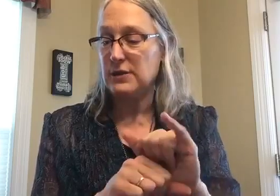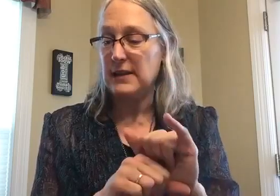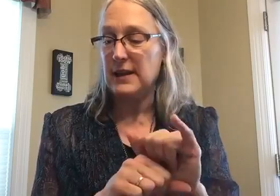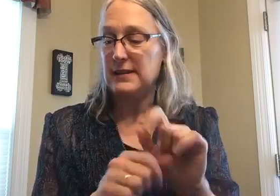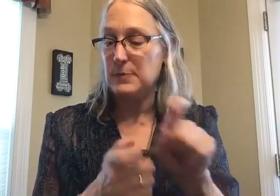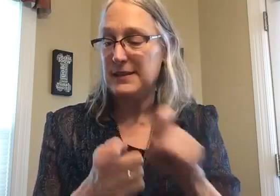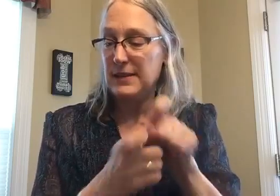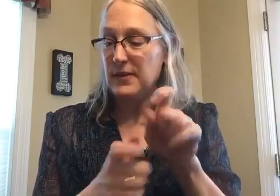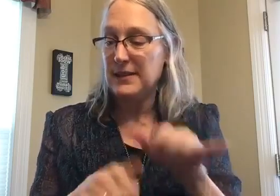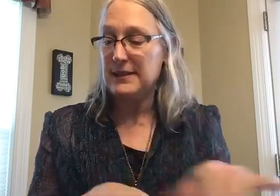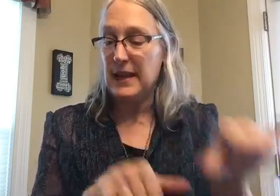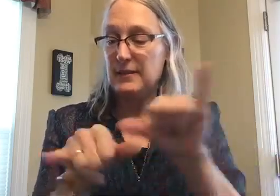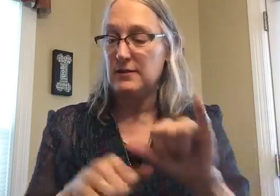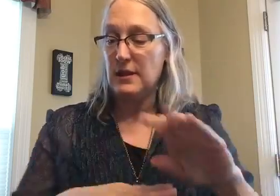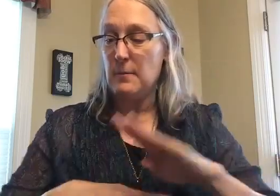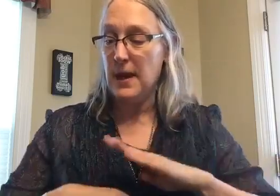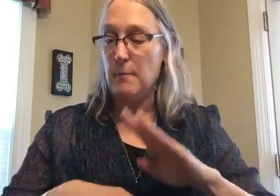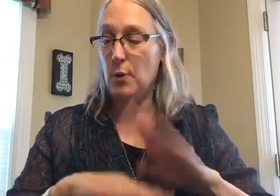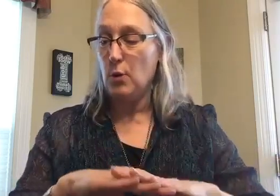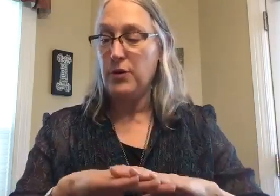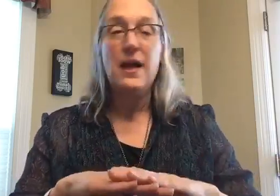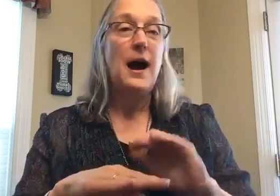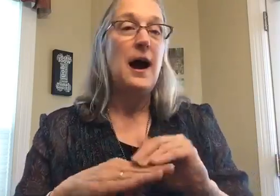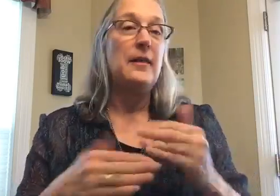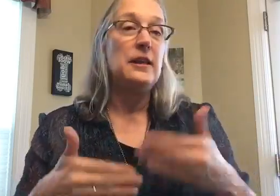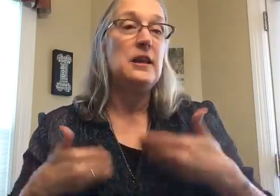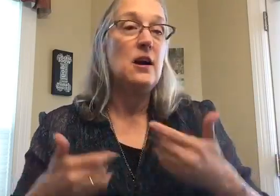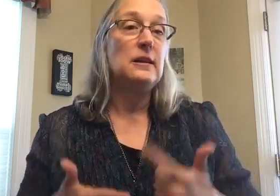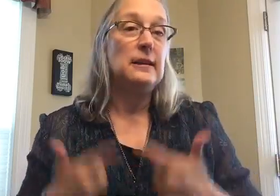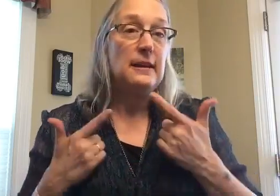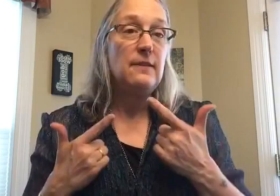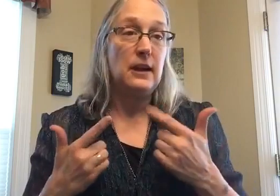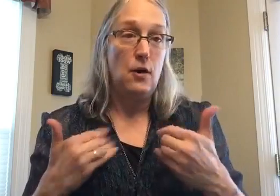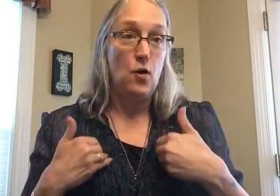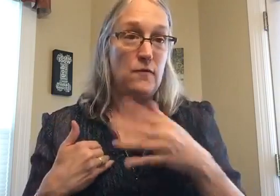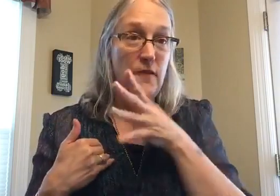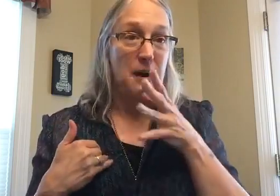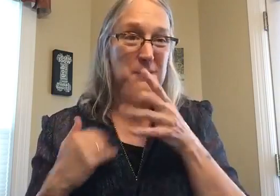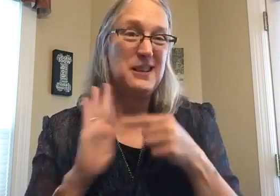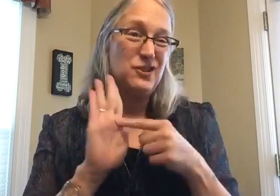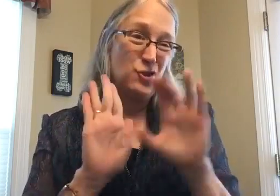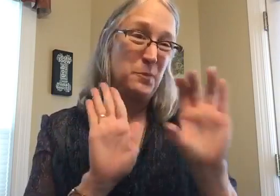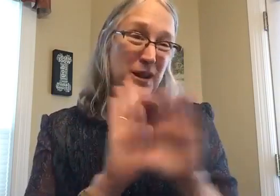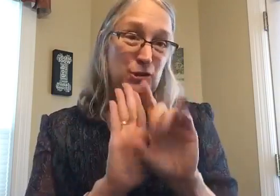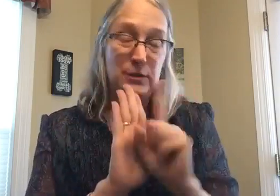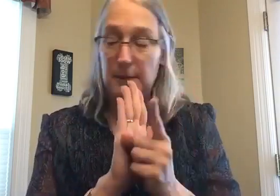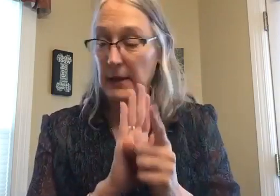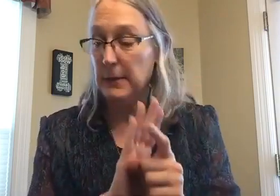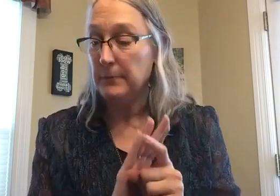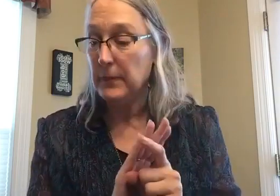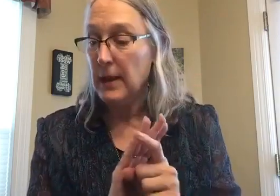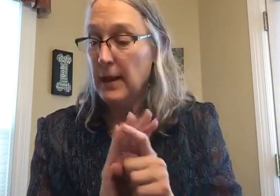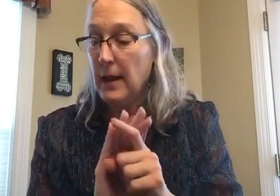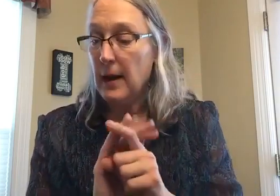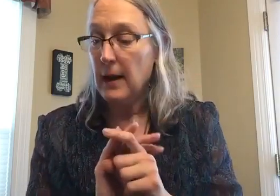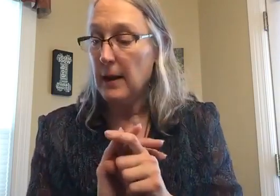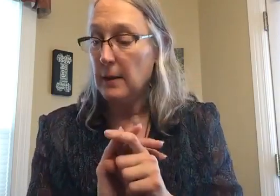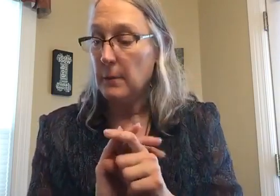that specific standards are met, both on the Young Living owned farms, and I'll show you pictures in a minute,